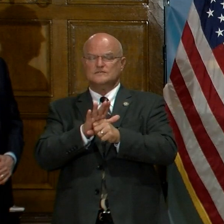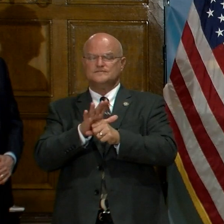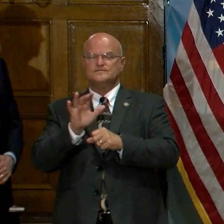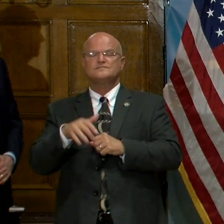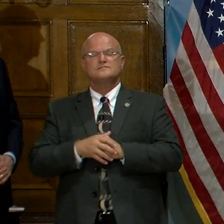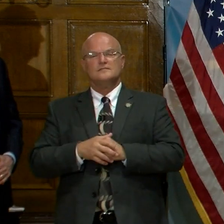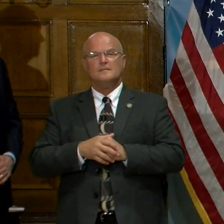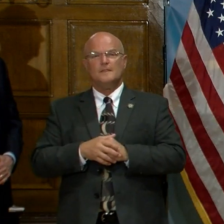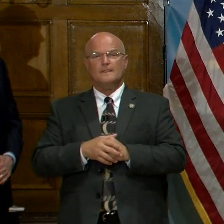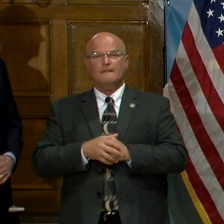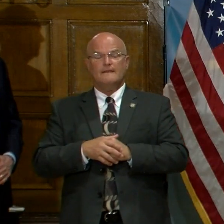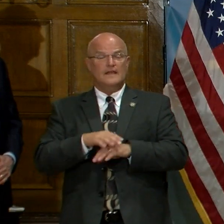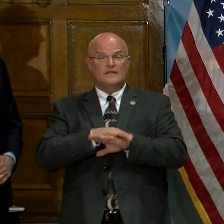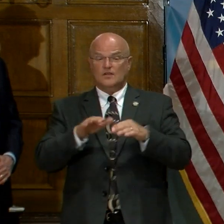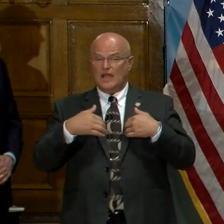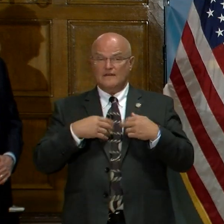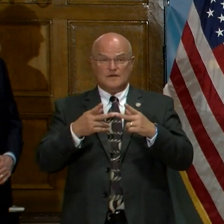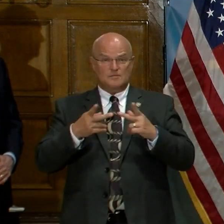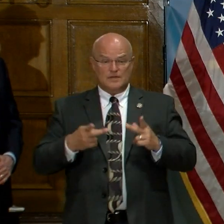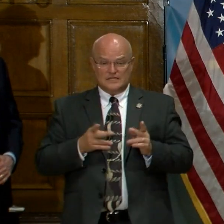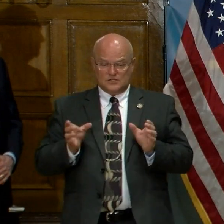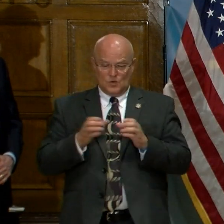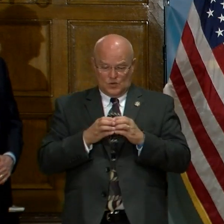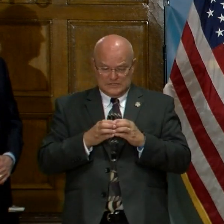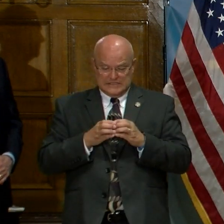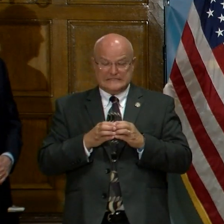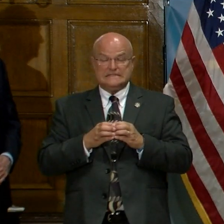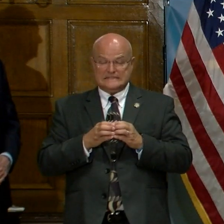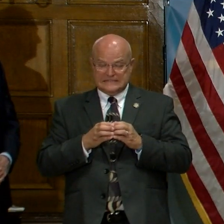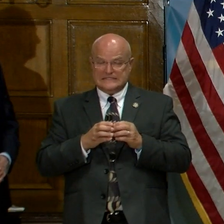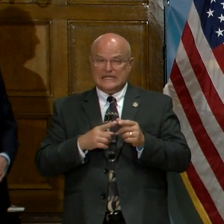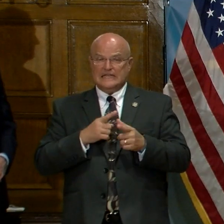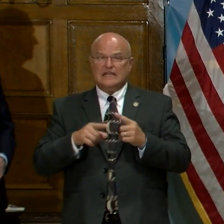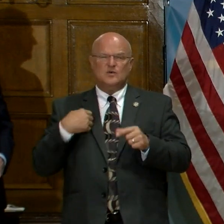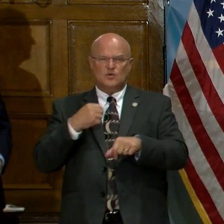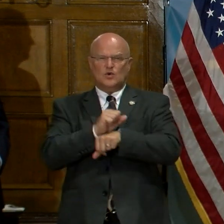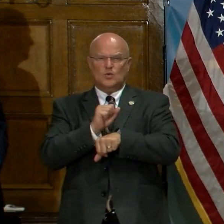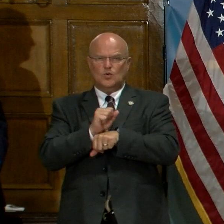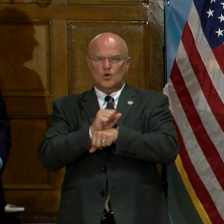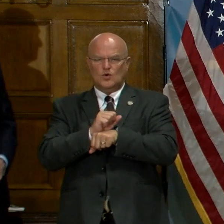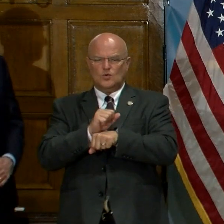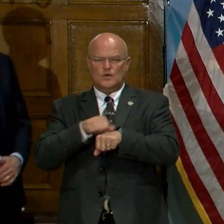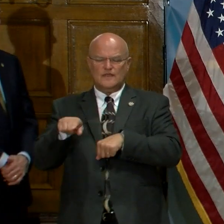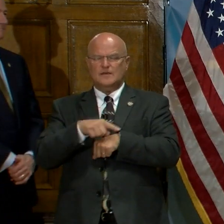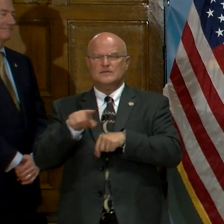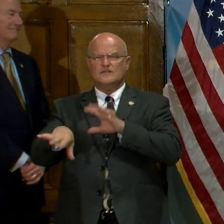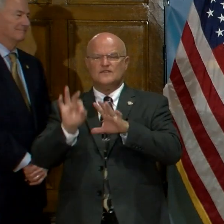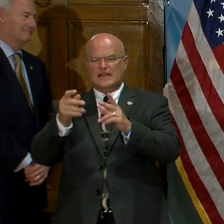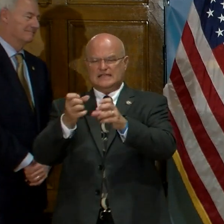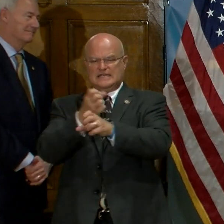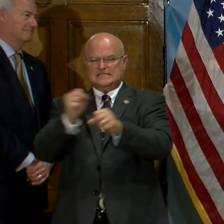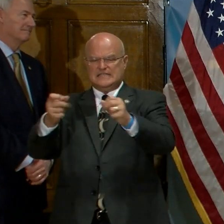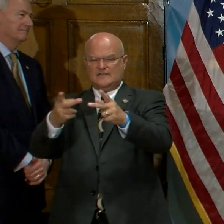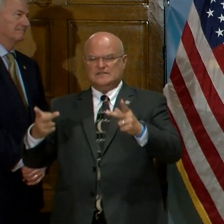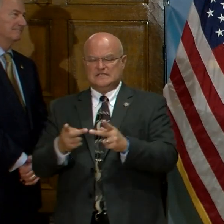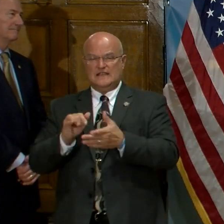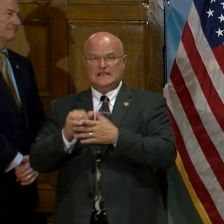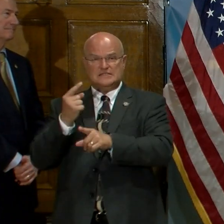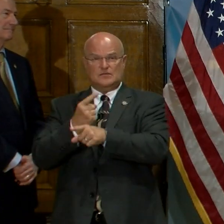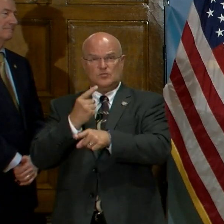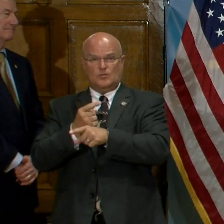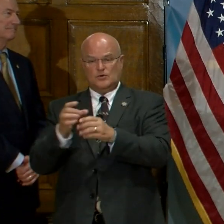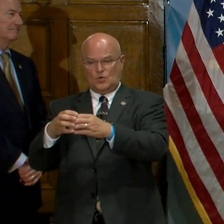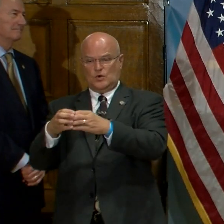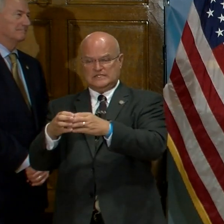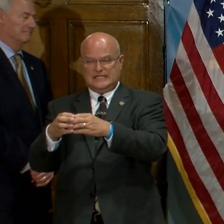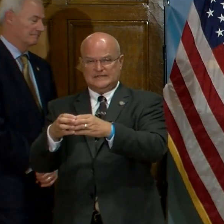problem is that they don't have a place to quarantine, then we'll work with them to find a safe facility that's appropriate